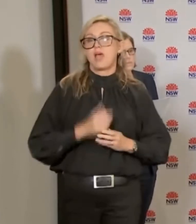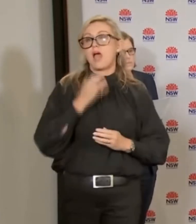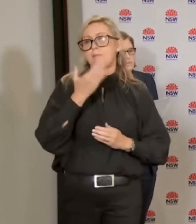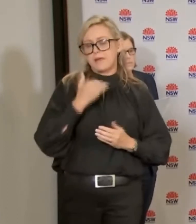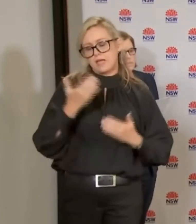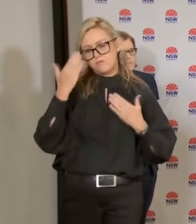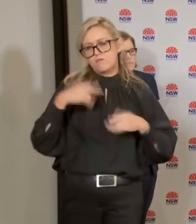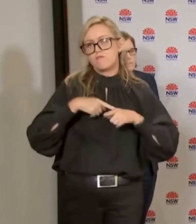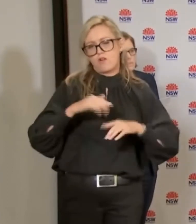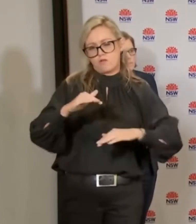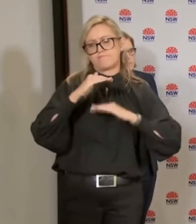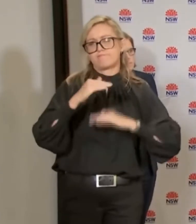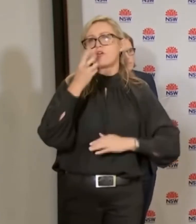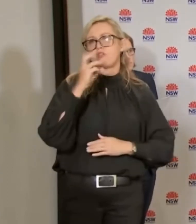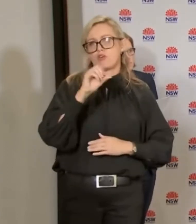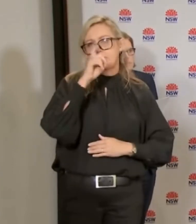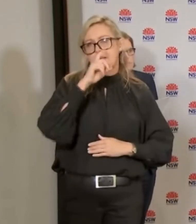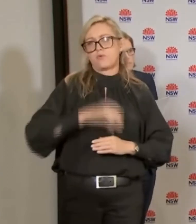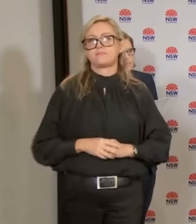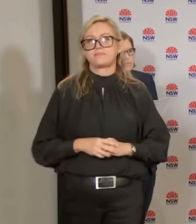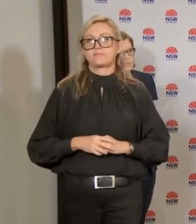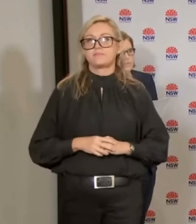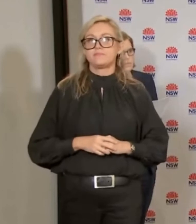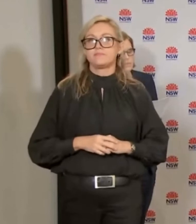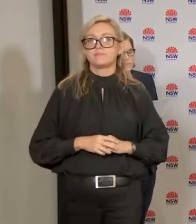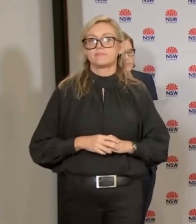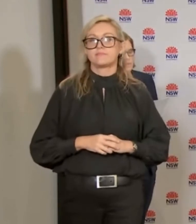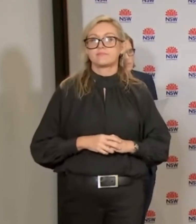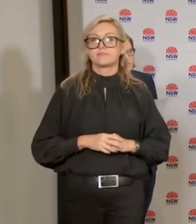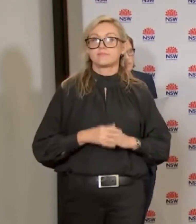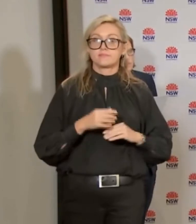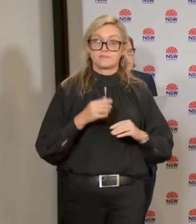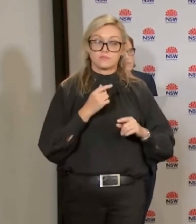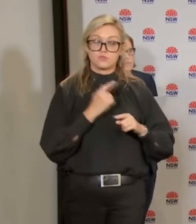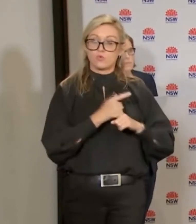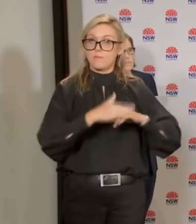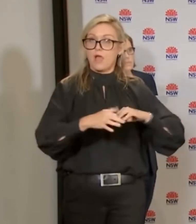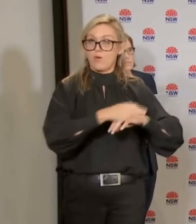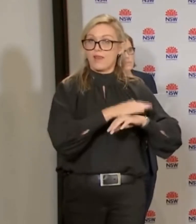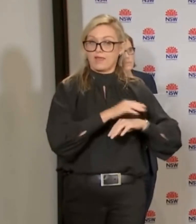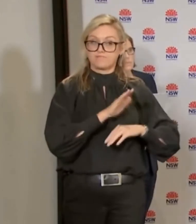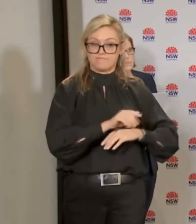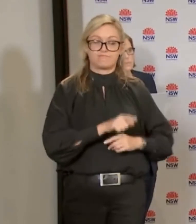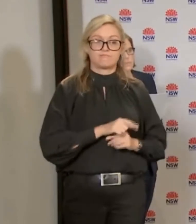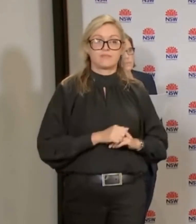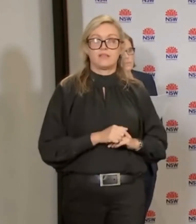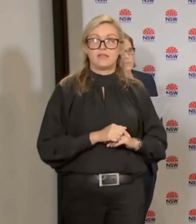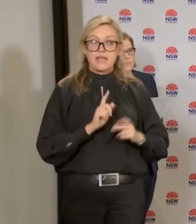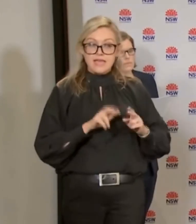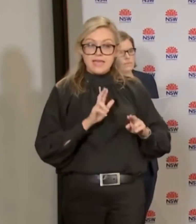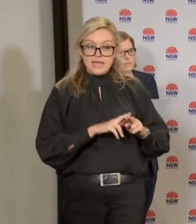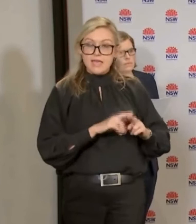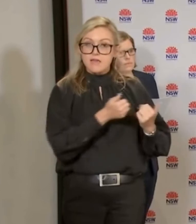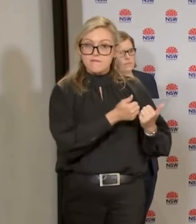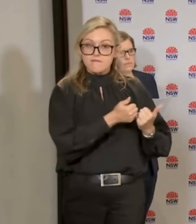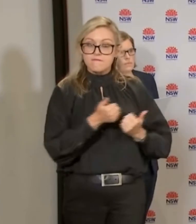that. In relation to weddings also, if things continue to go well, we will reevaluate the cap.